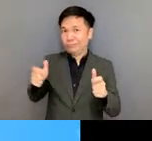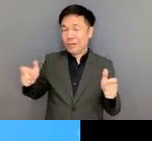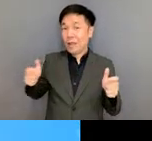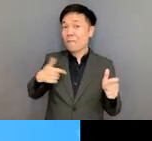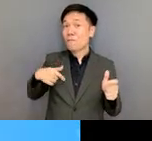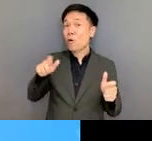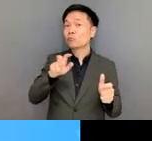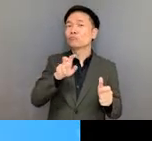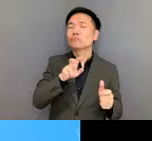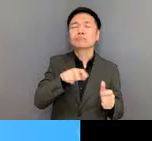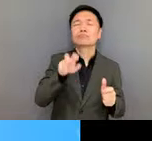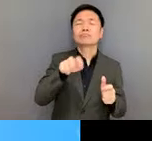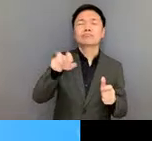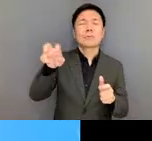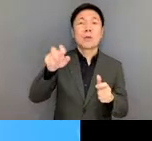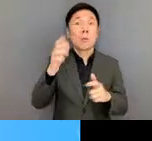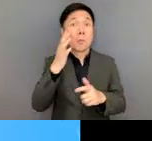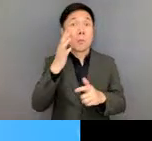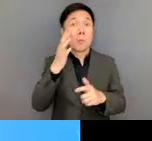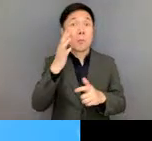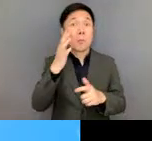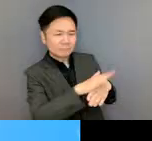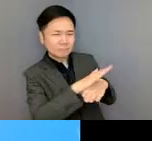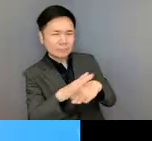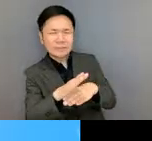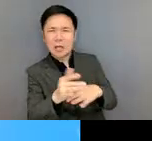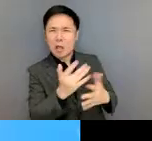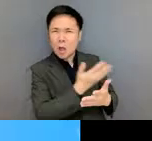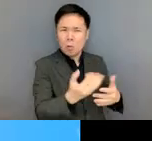54% of its global workforce.